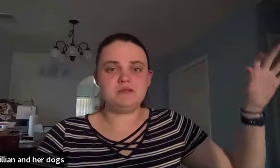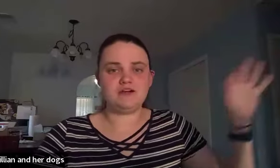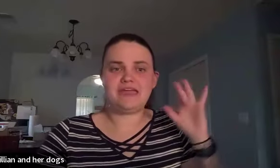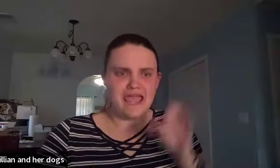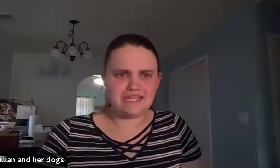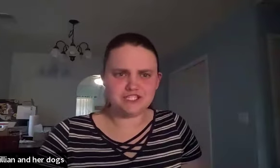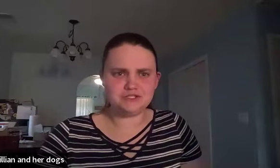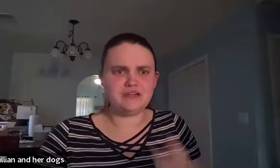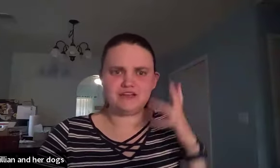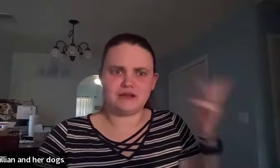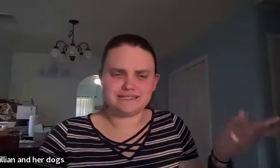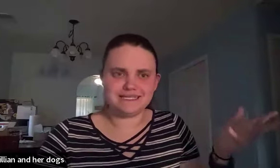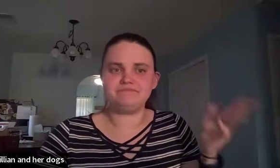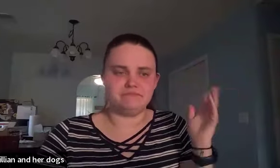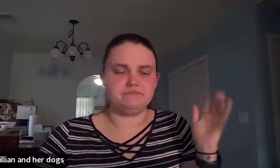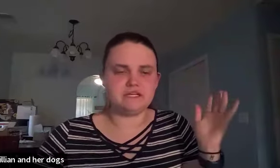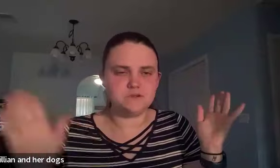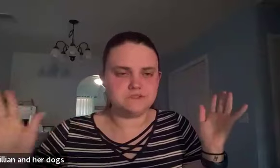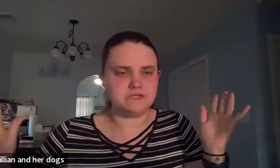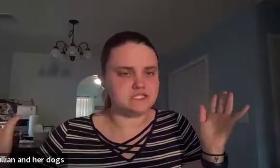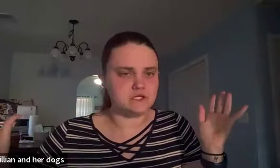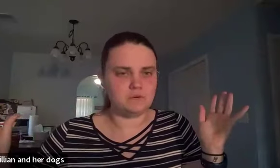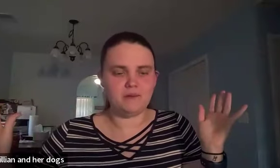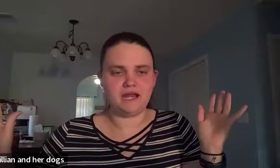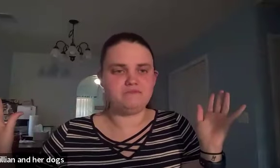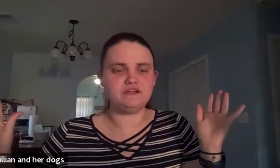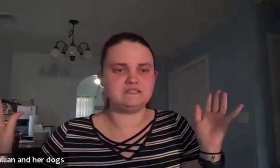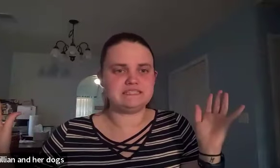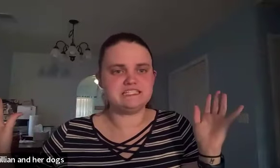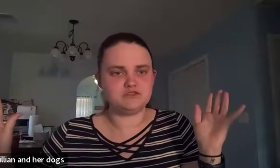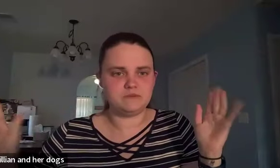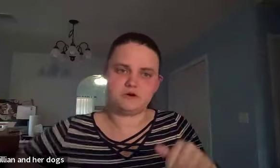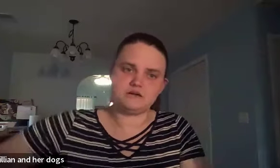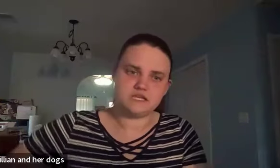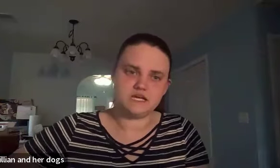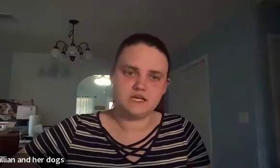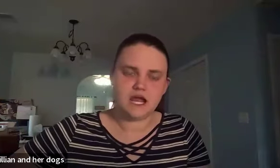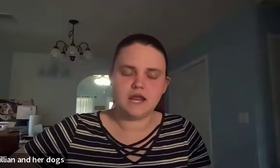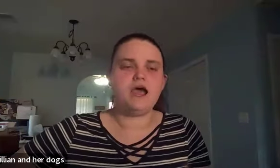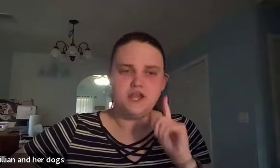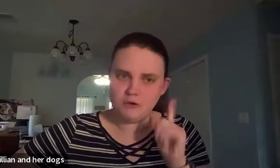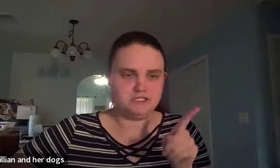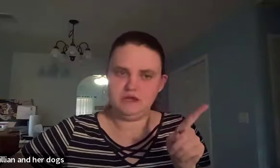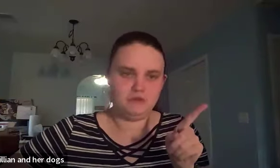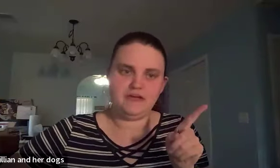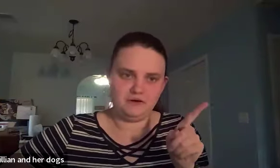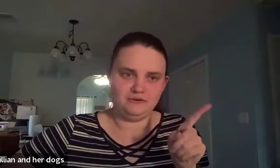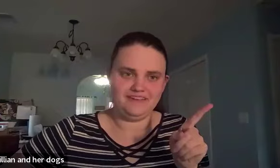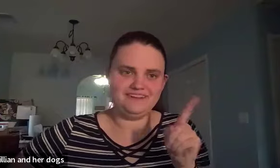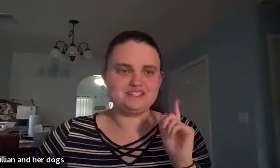blah, or they age you like crazy. They do them to me too. I mean, I've been called 63 before, and I was like, now I know I do not look that old. And they're